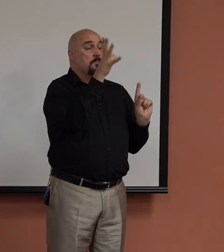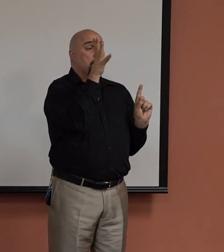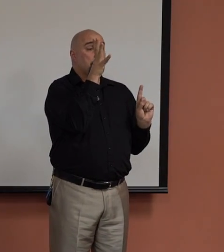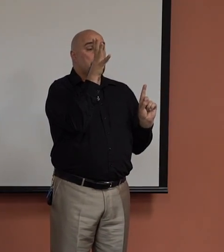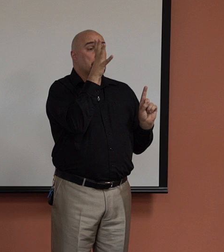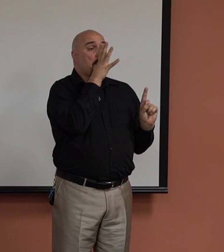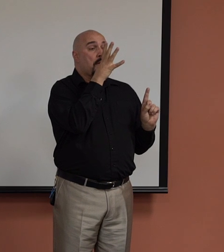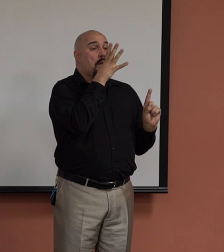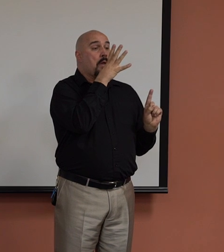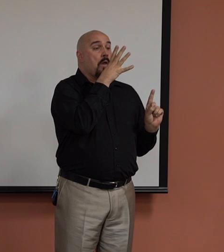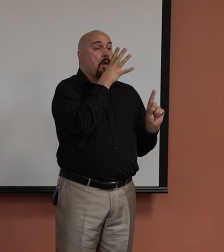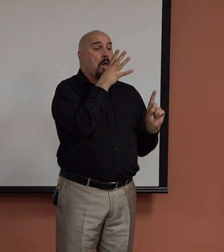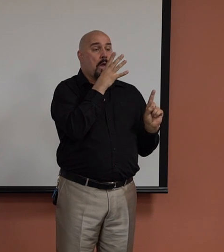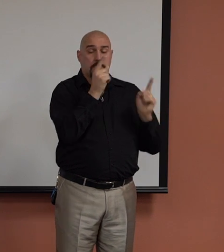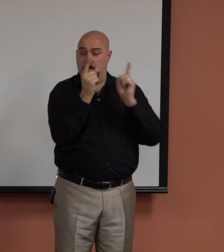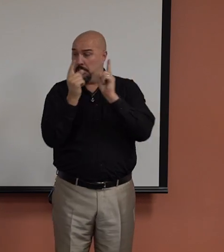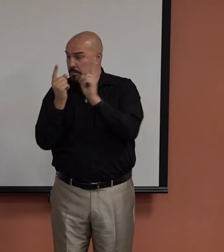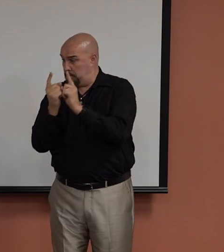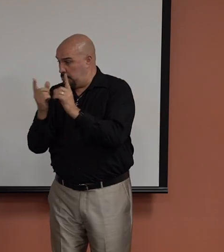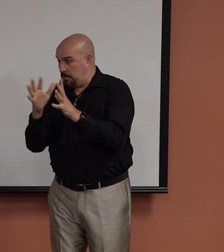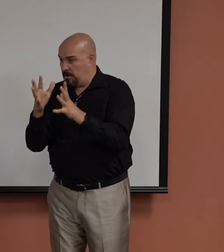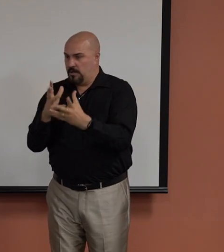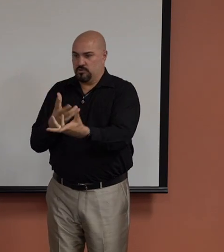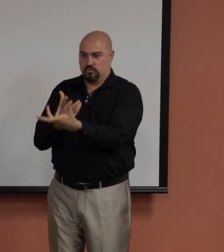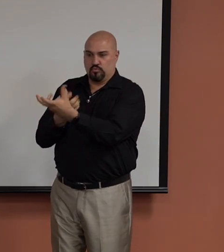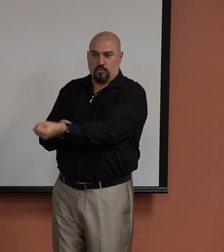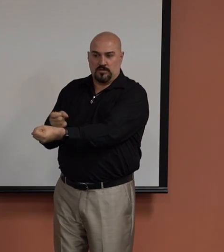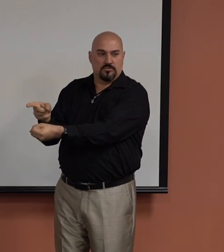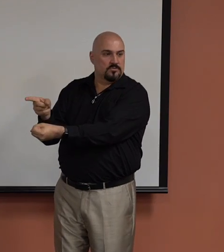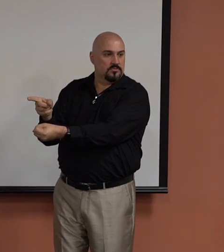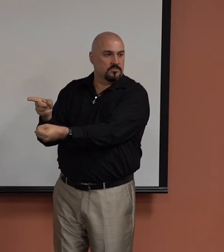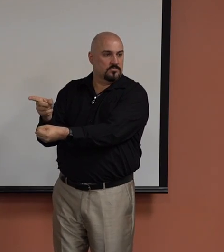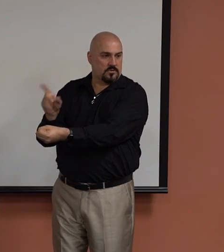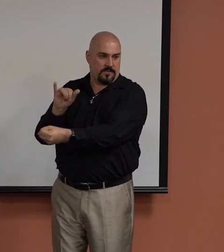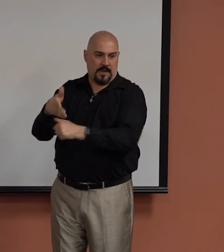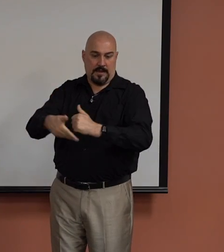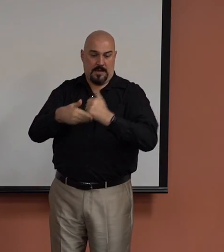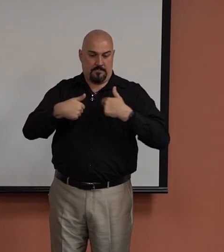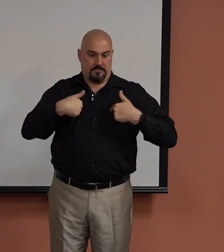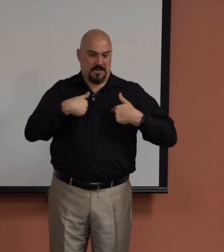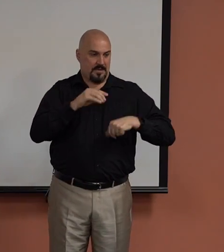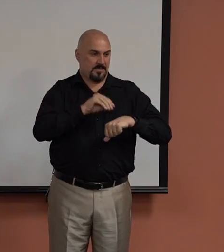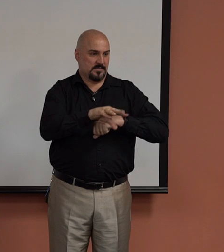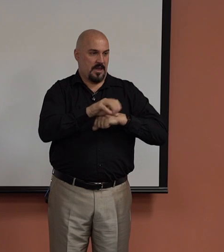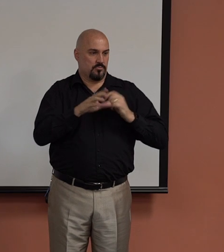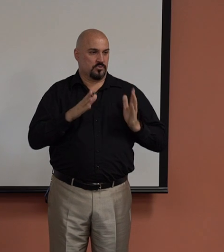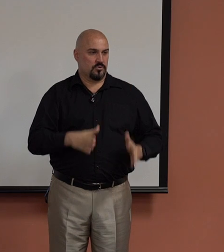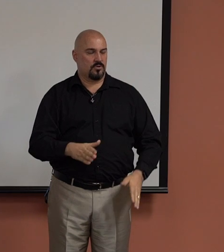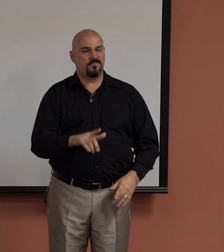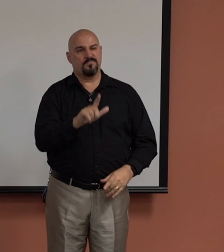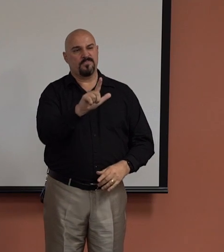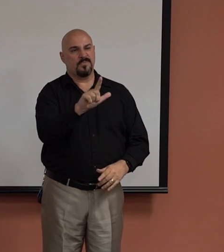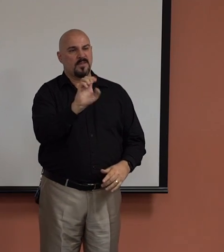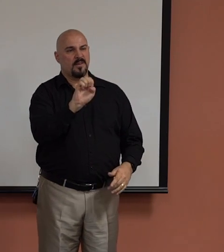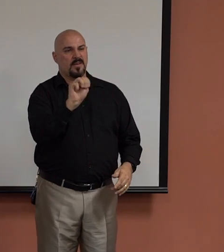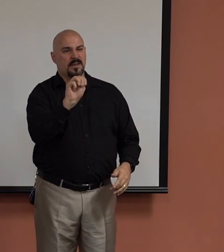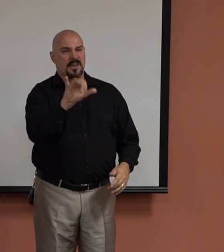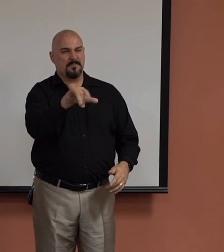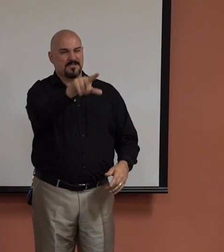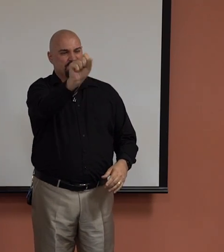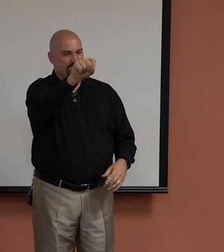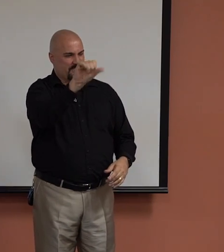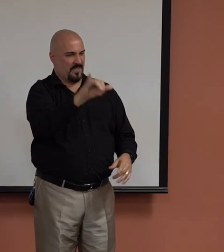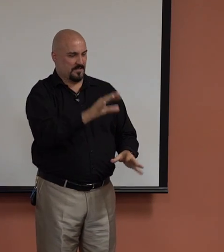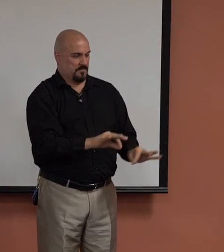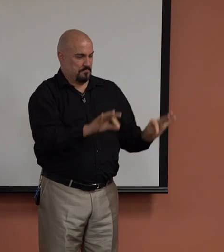helped me as a counselor. Because that's pretty much connect. what it is, it's a issue of trust for them, who they can trust, you know, because it's not